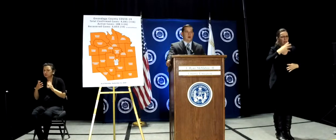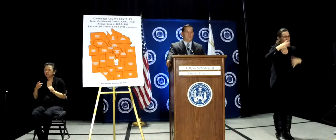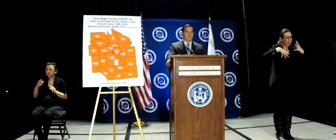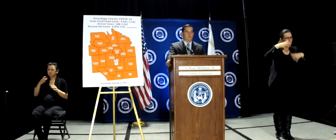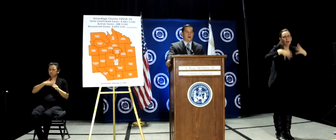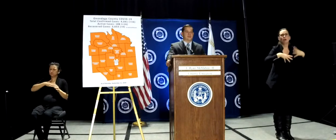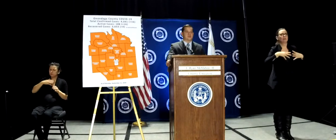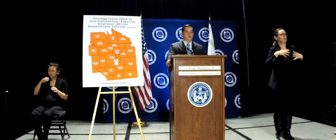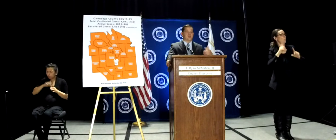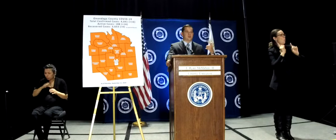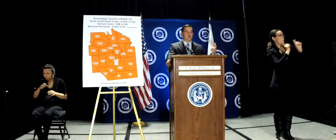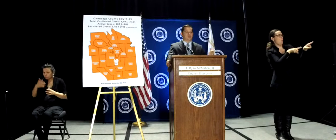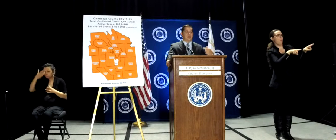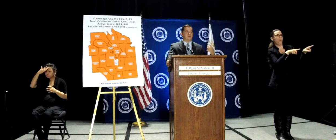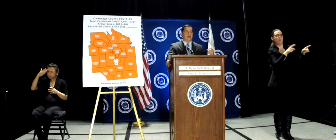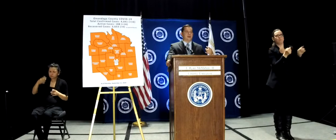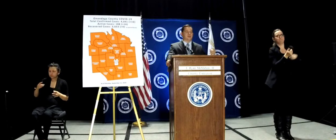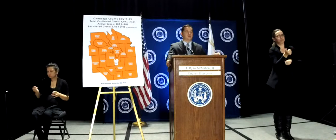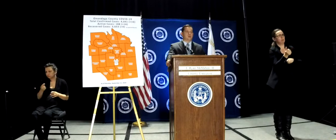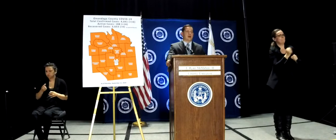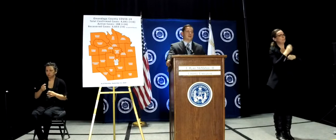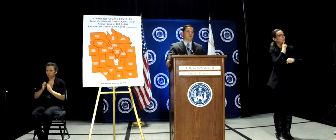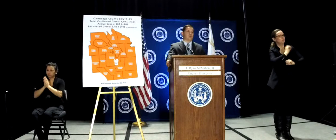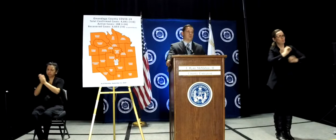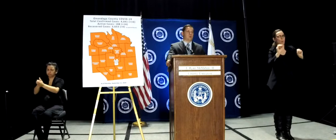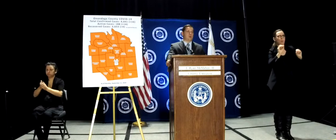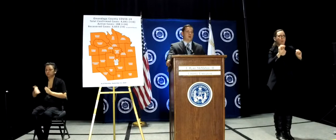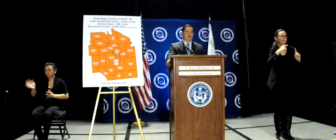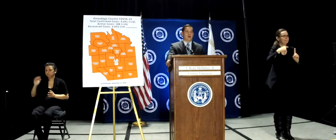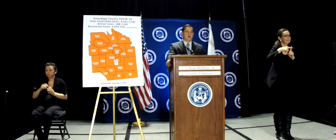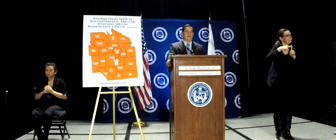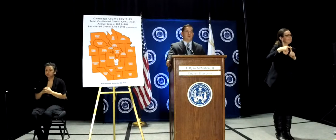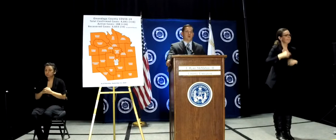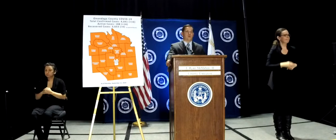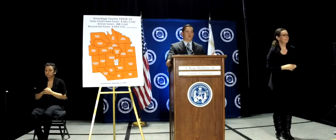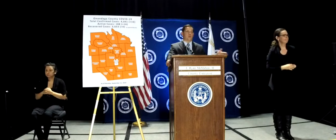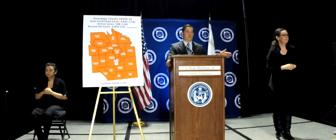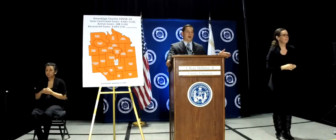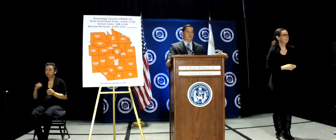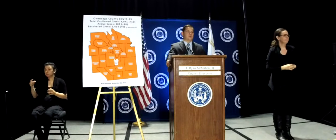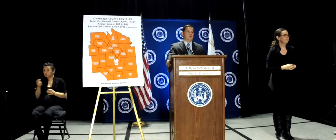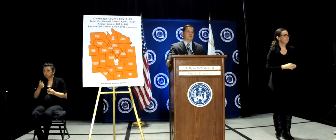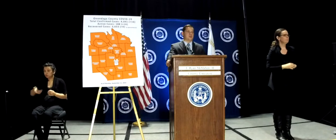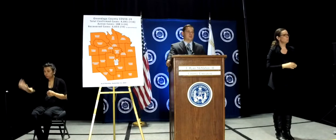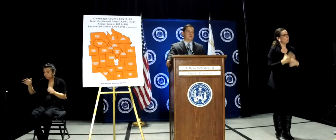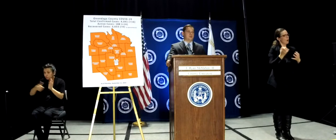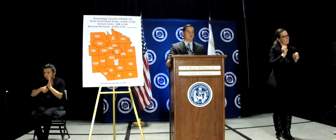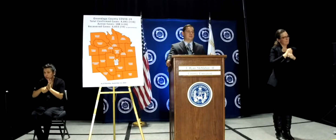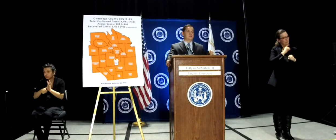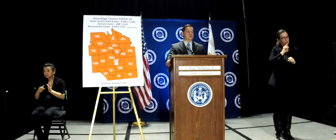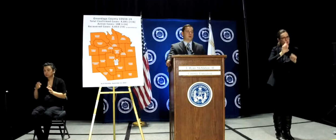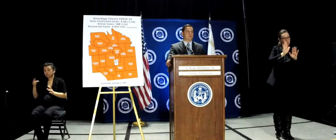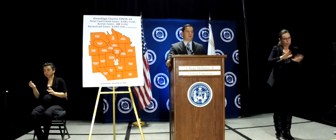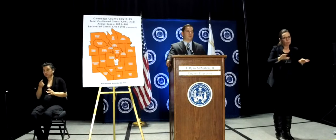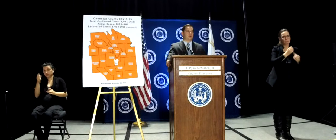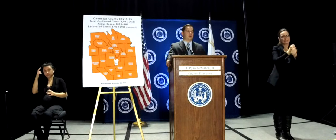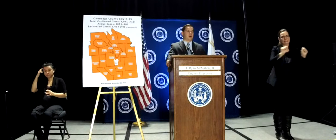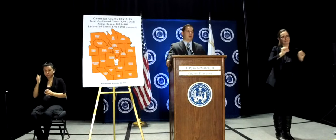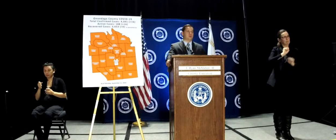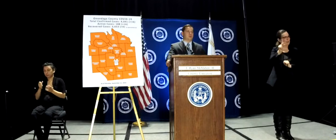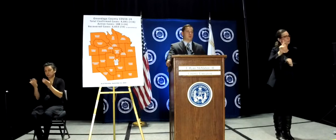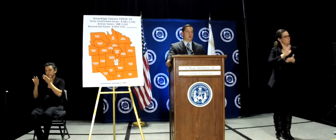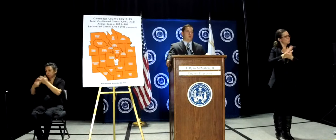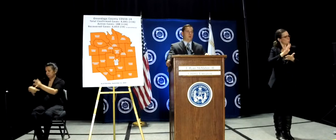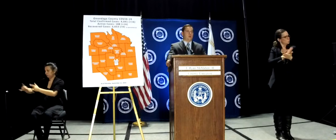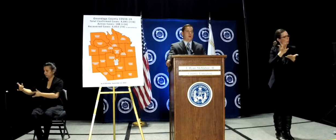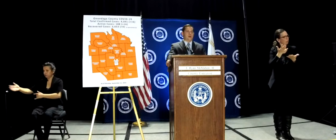it will help the process for getting your child back into the classroom, having COVID ruled out, so it's the least disruptive